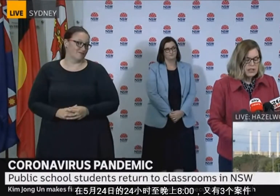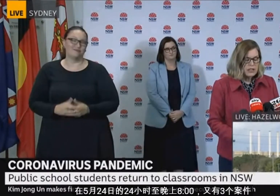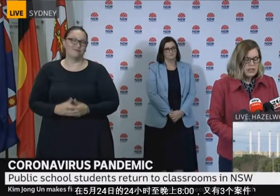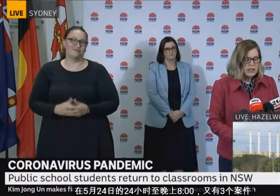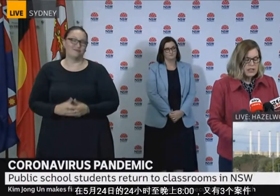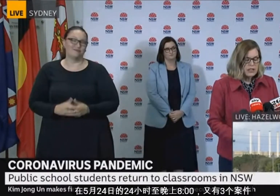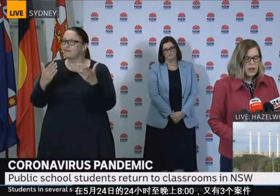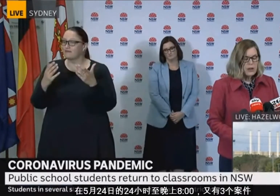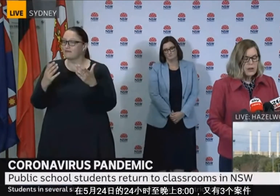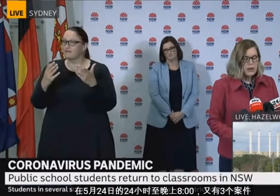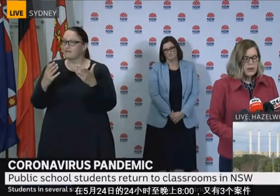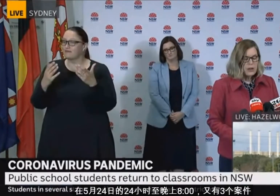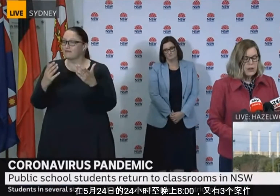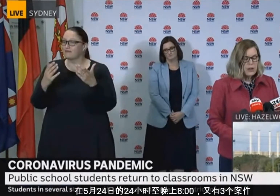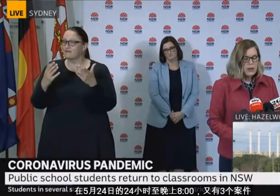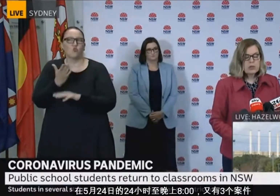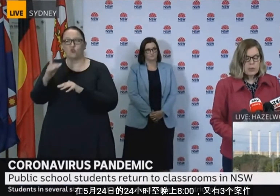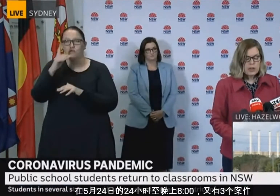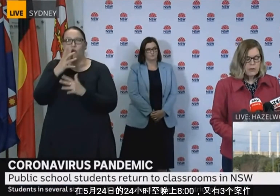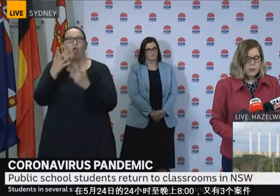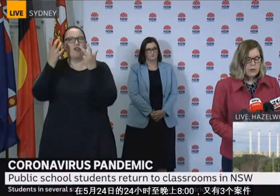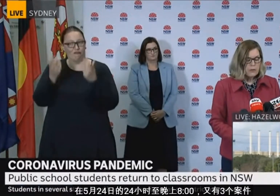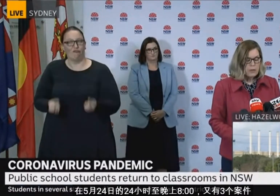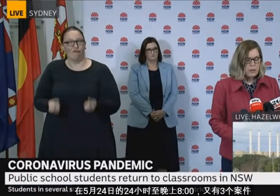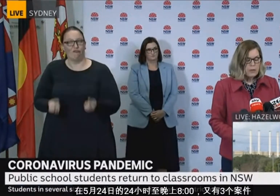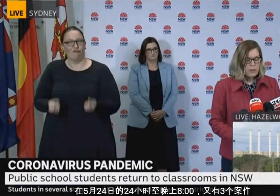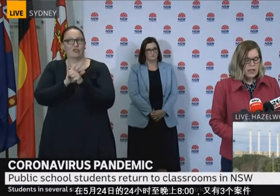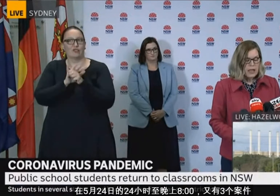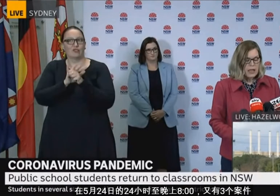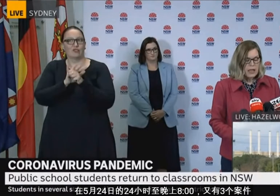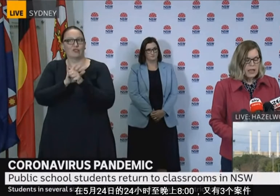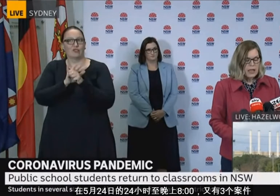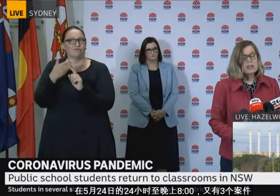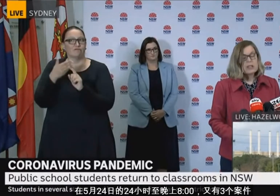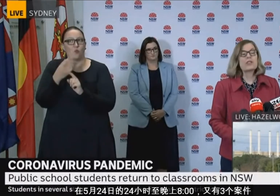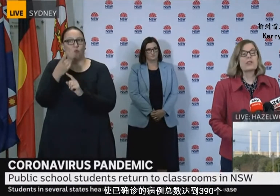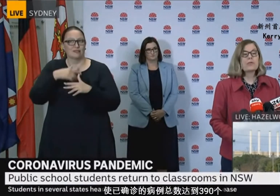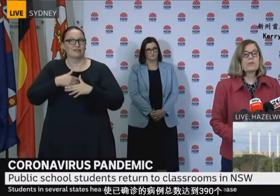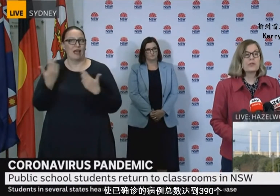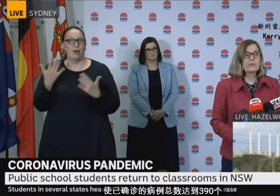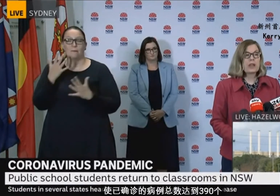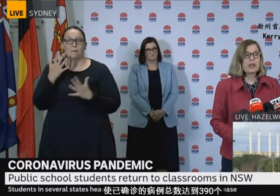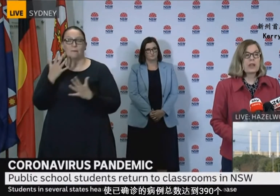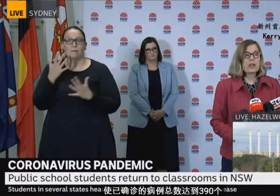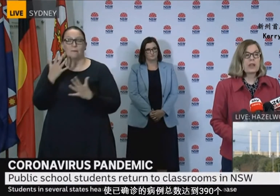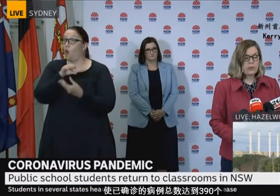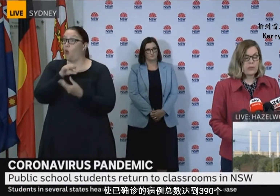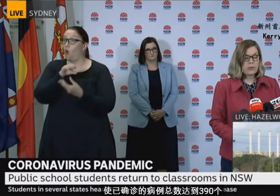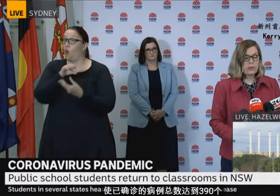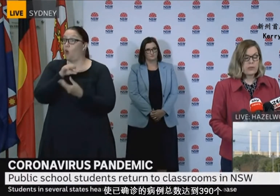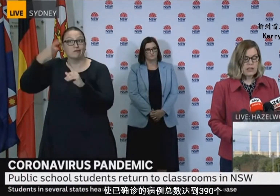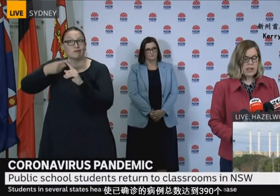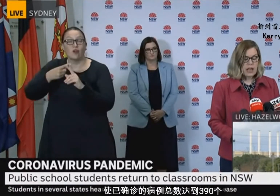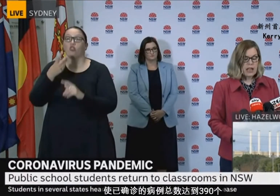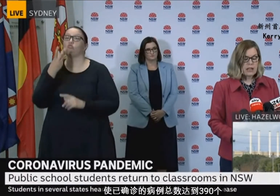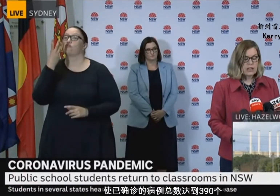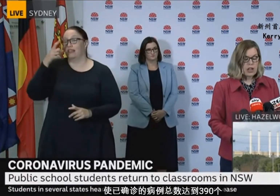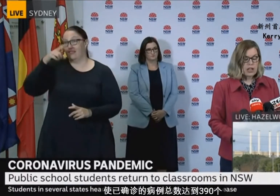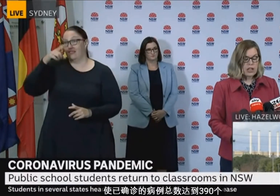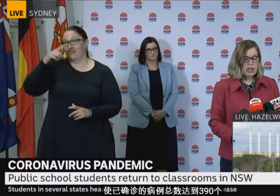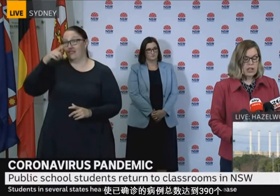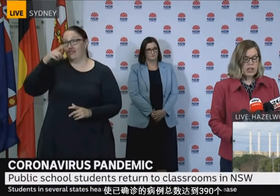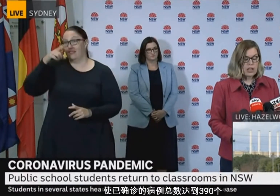So there were 3 additional cases in the 24 hours to 8 p.m. on the 24th of May, and this brings the total confirmed cases